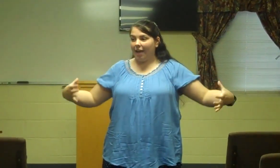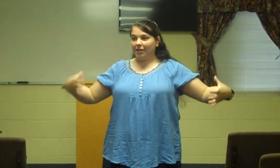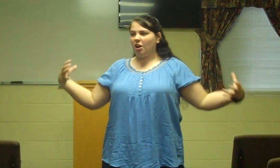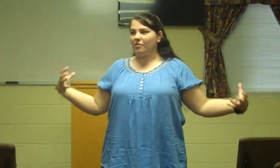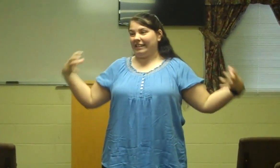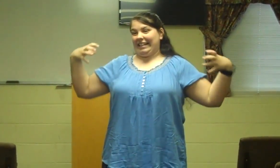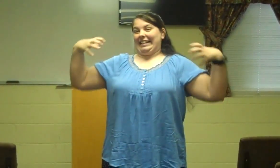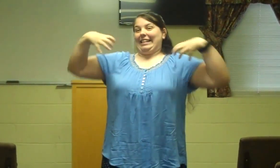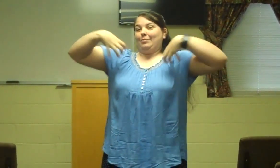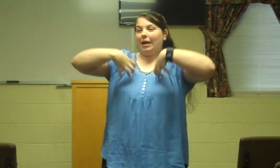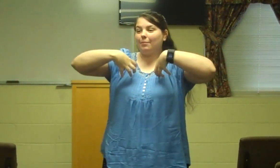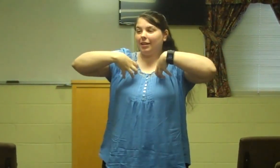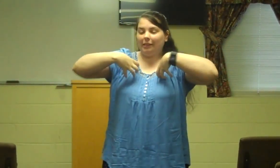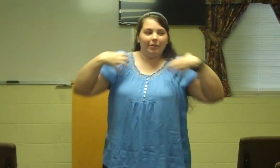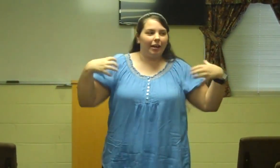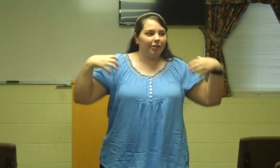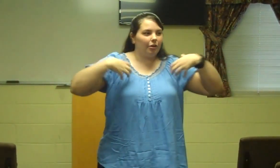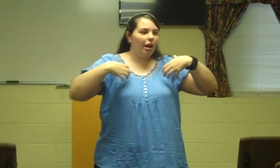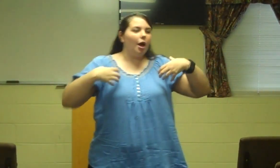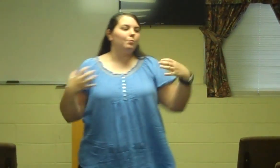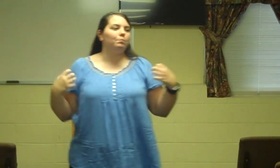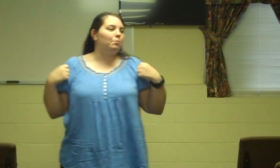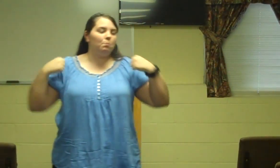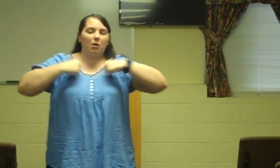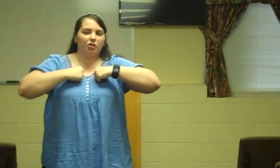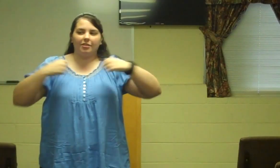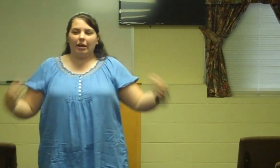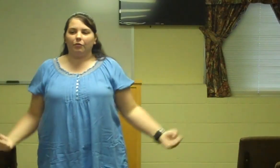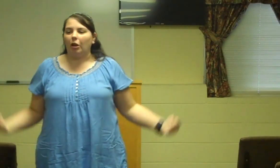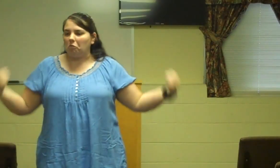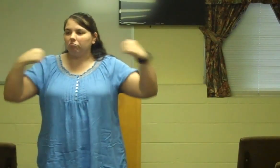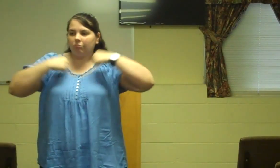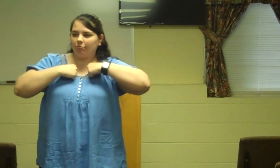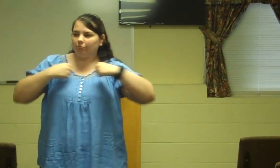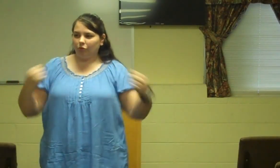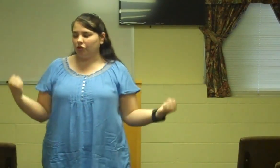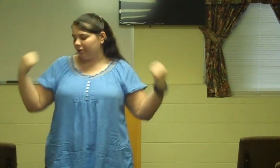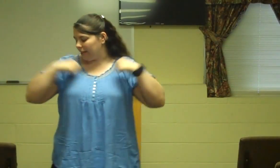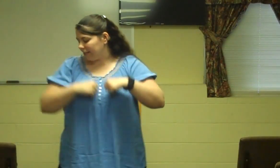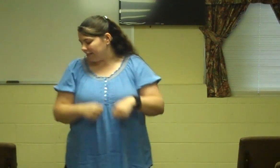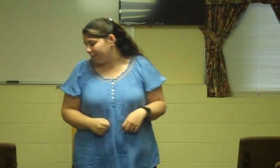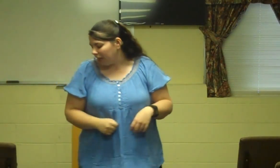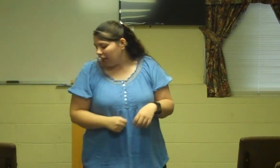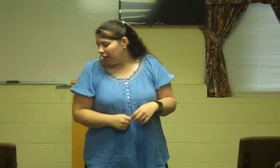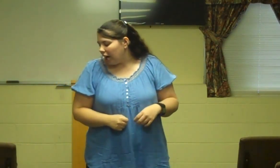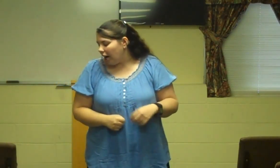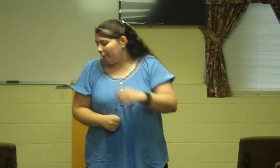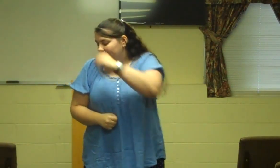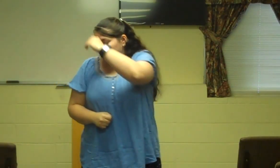heavy coat. Might be big heavy coat. But just a sign for coat. It's easy.